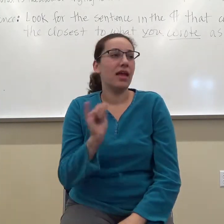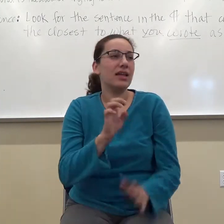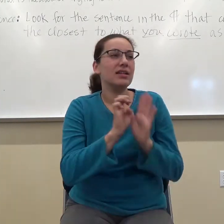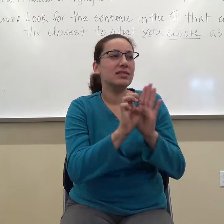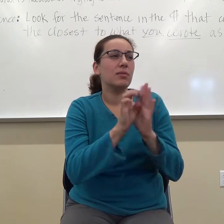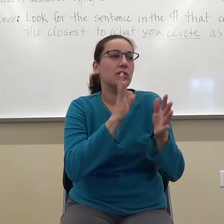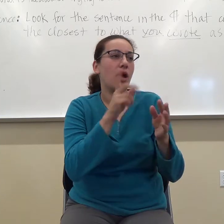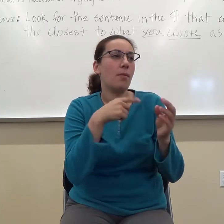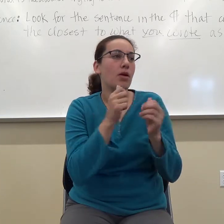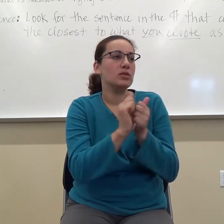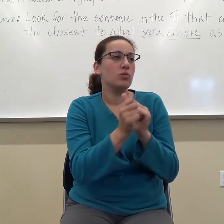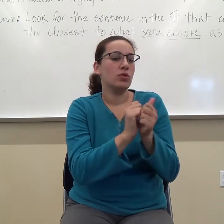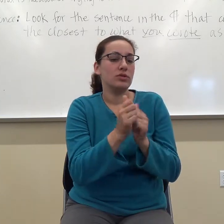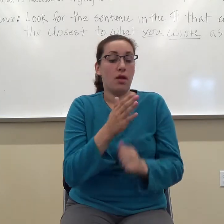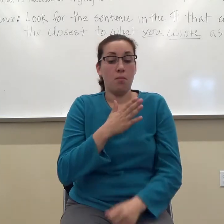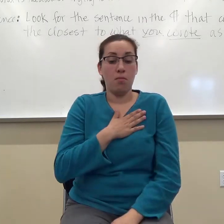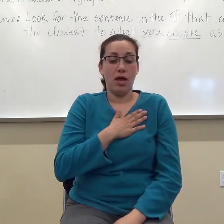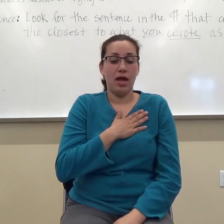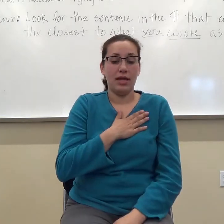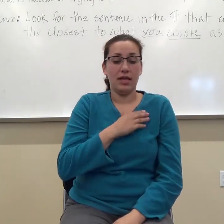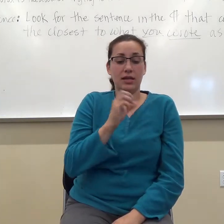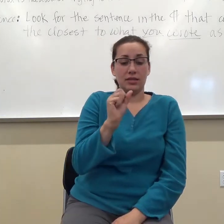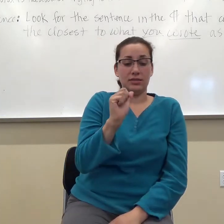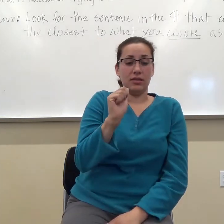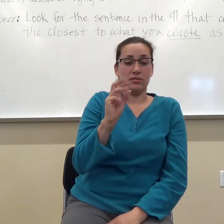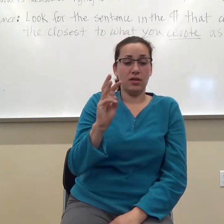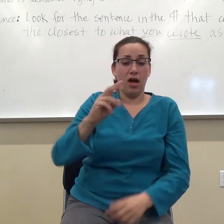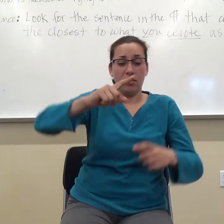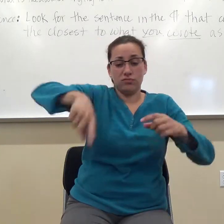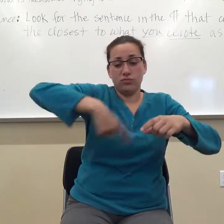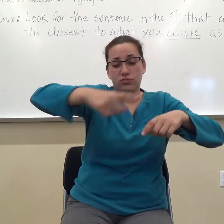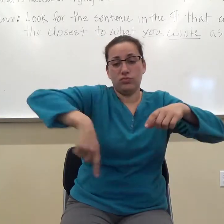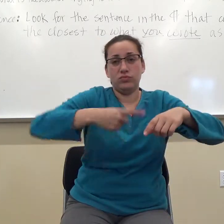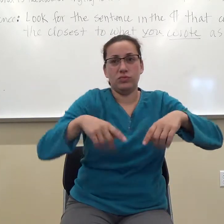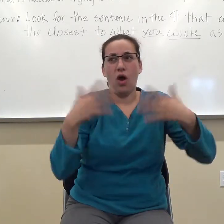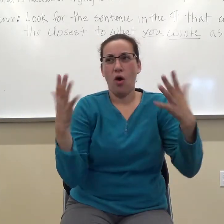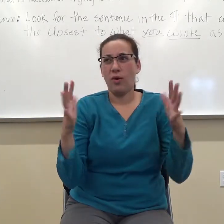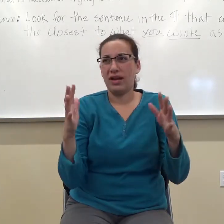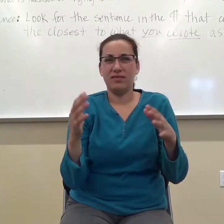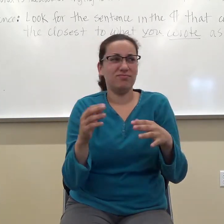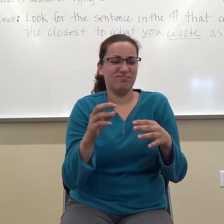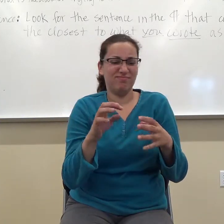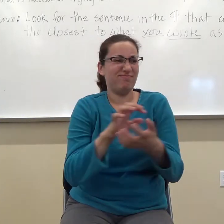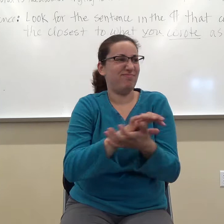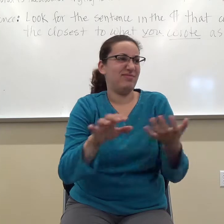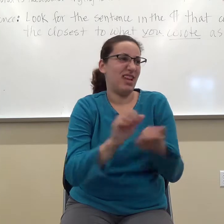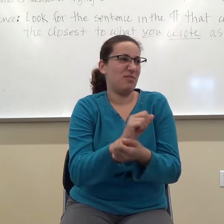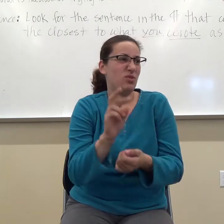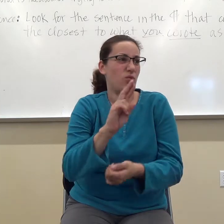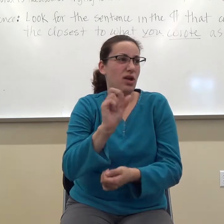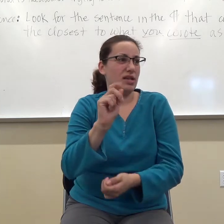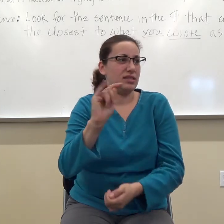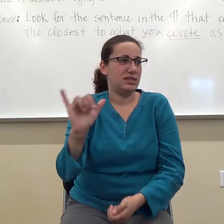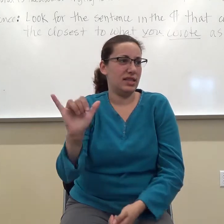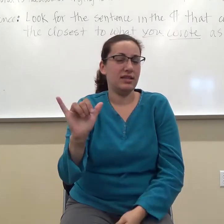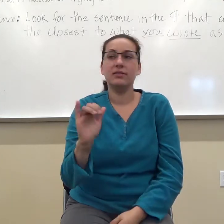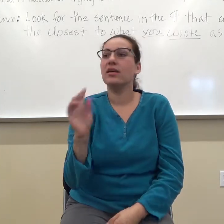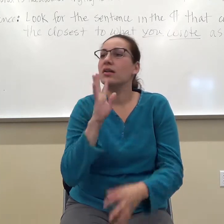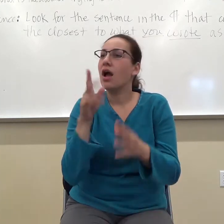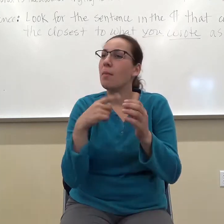circular saw is already rusty. What's that an example of? Tools. The tools, which would be their idea